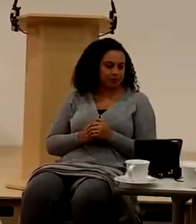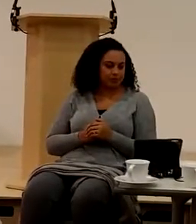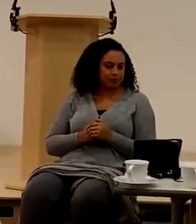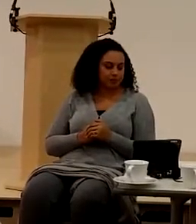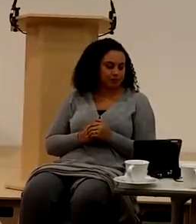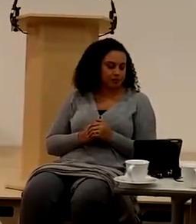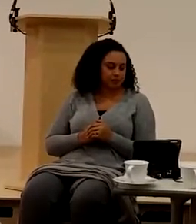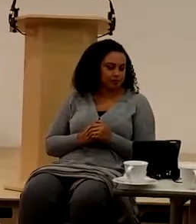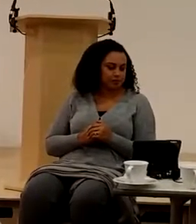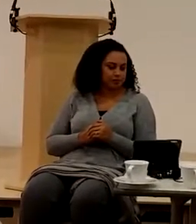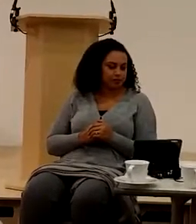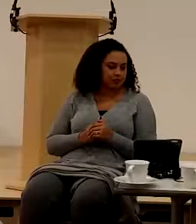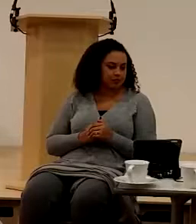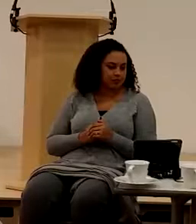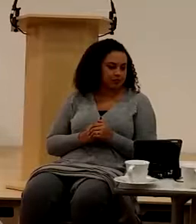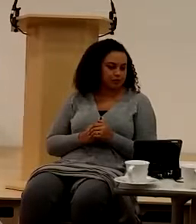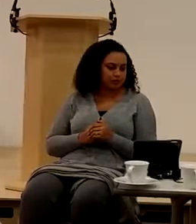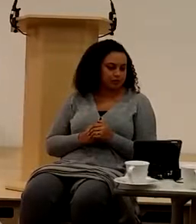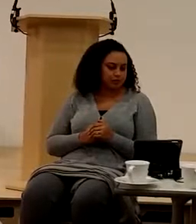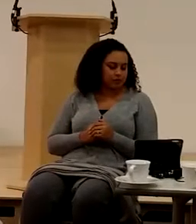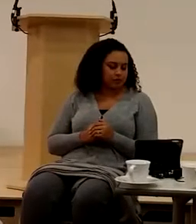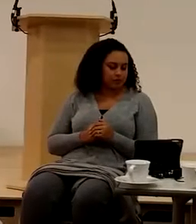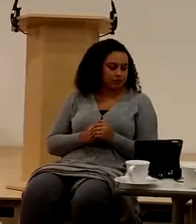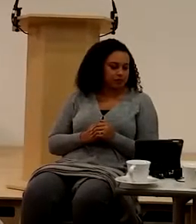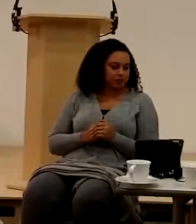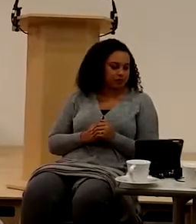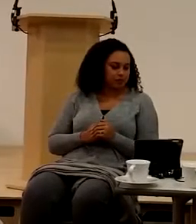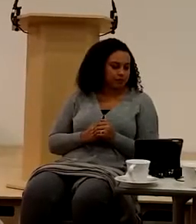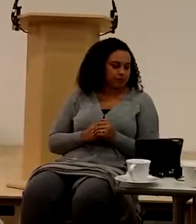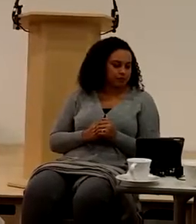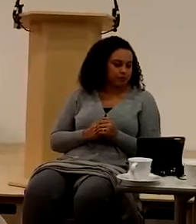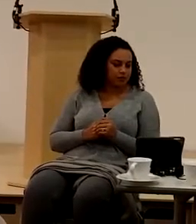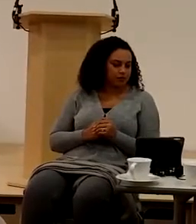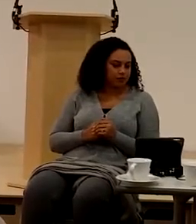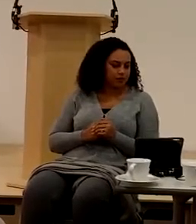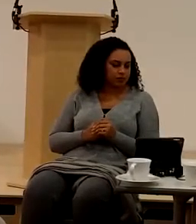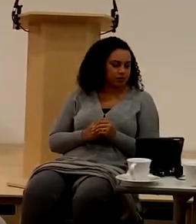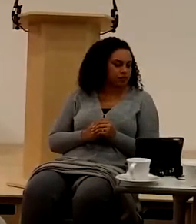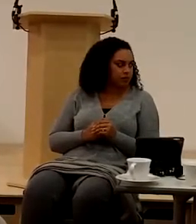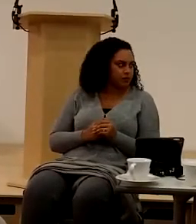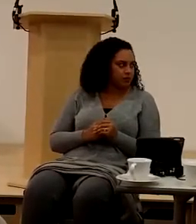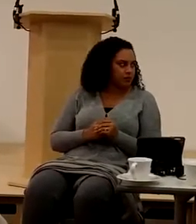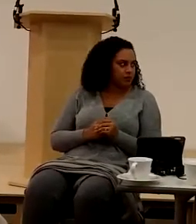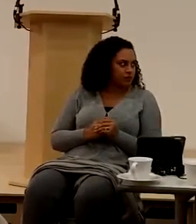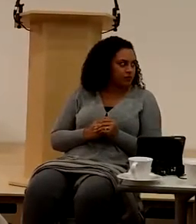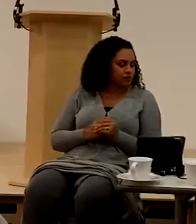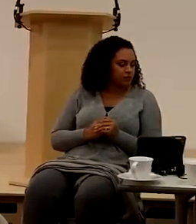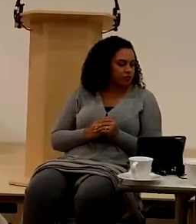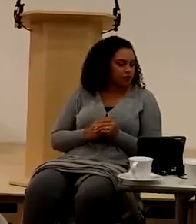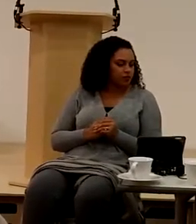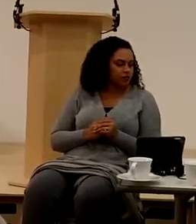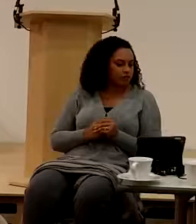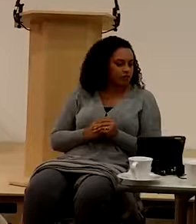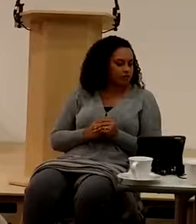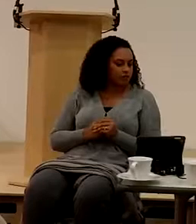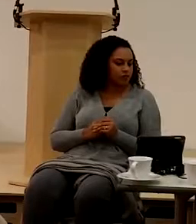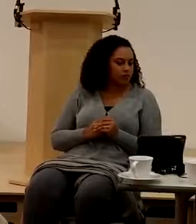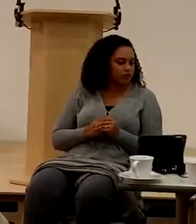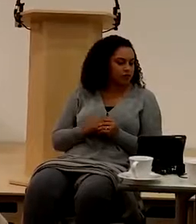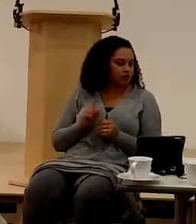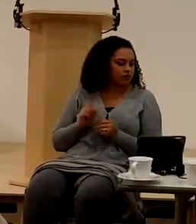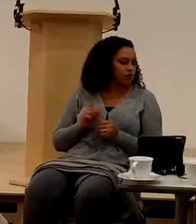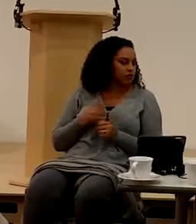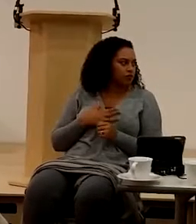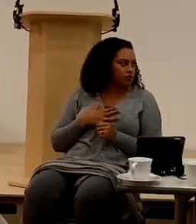VCLDP was an all-night call at the heart of our movement. We need,